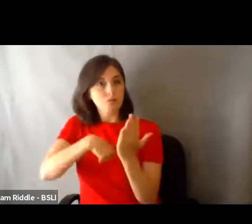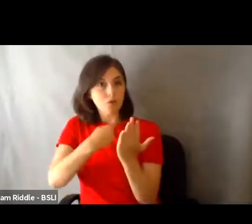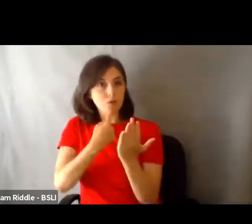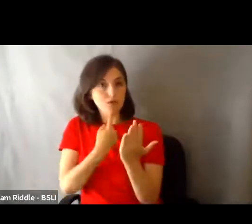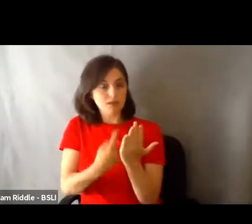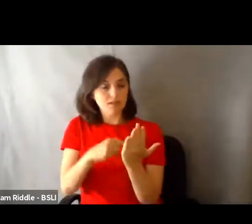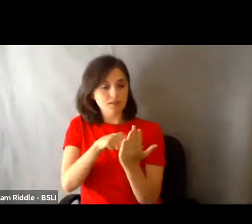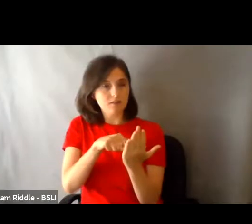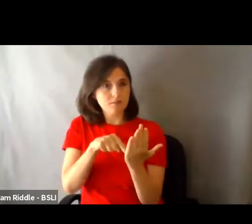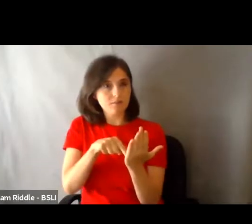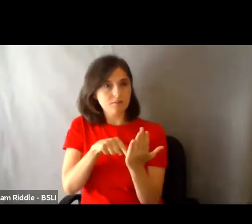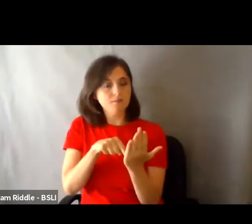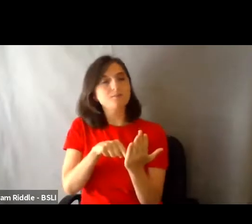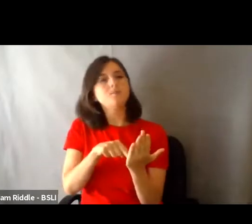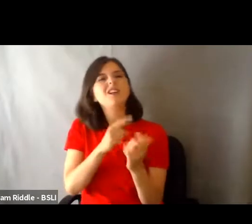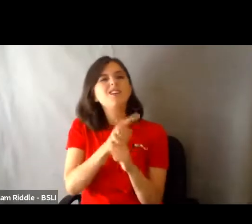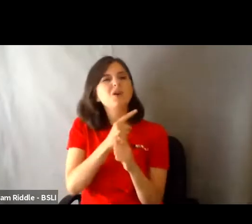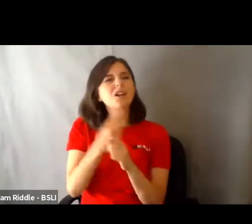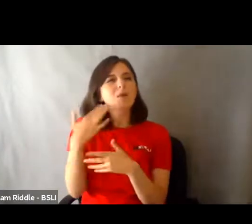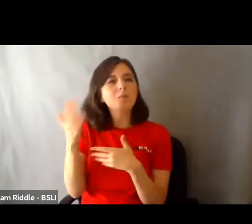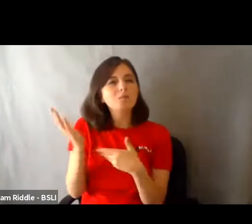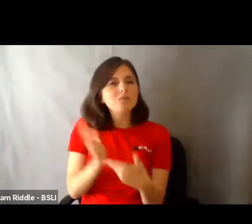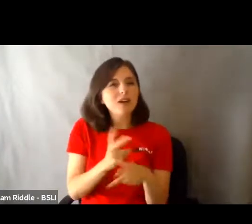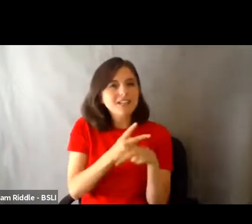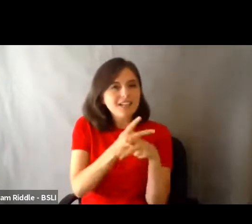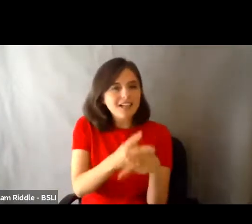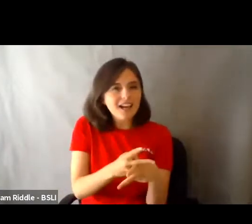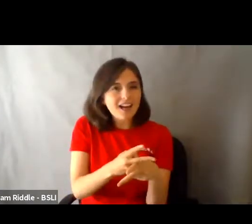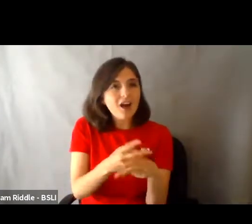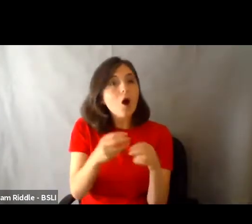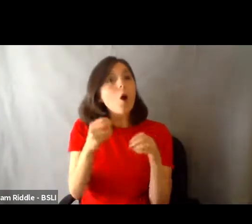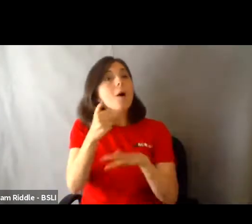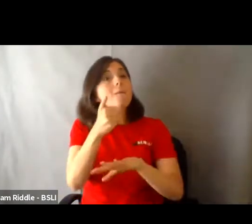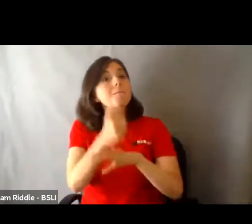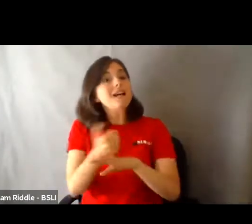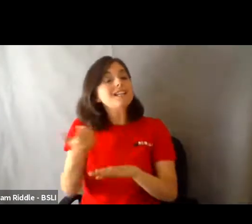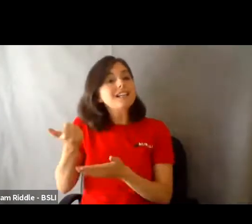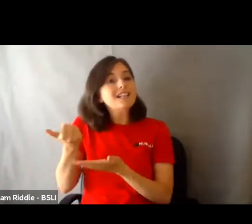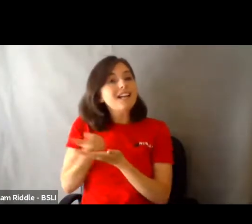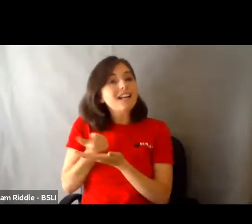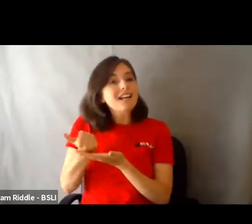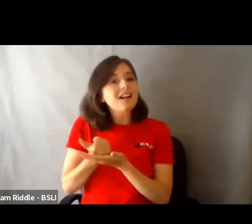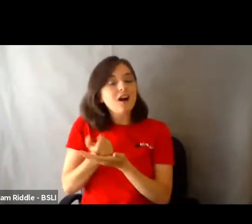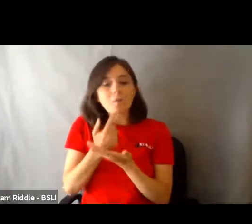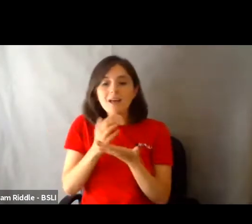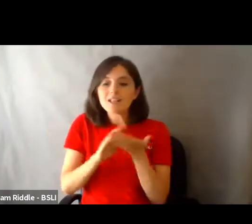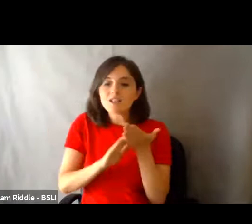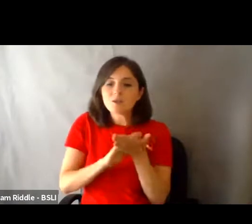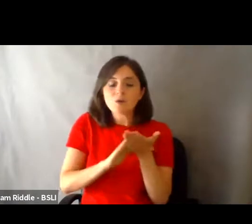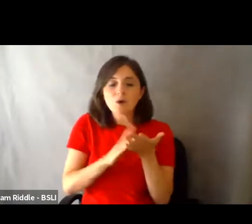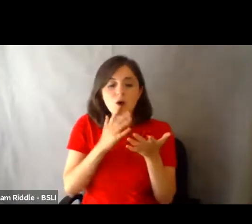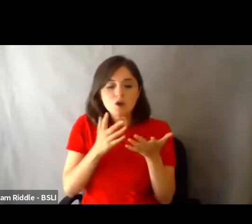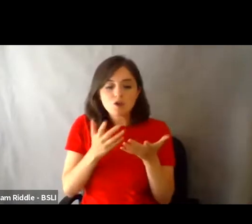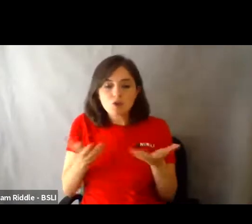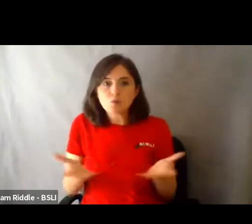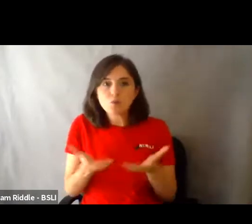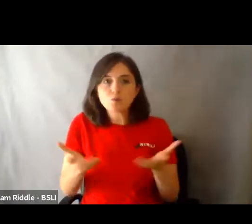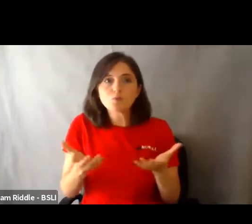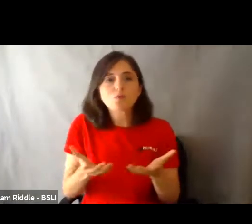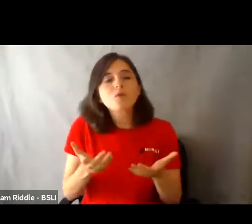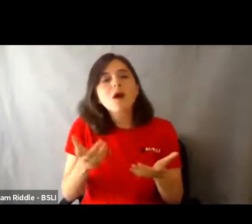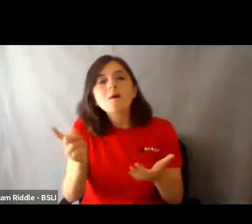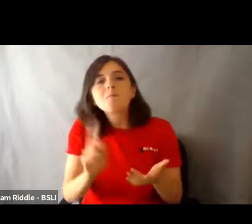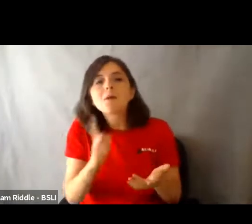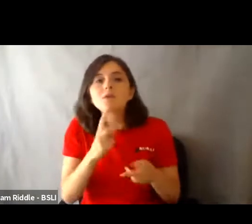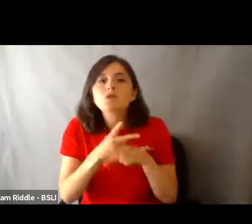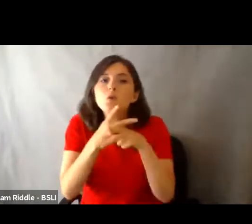providing care, and says that basic income can be seen as a means of inducing people to spend more time doing care work. A basic income would enable